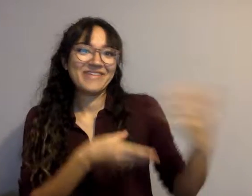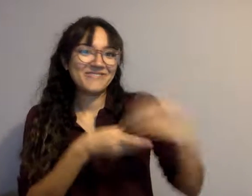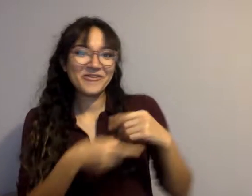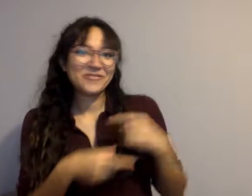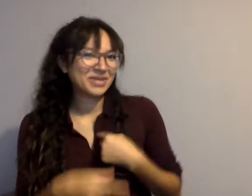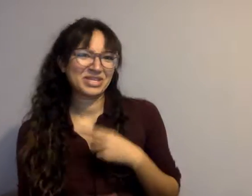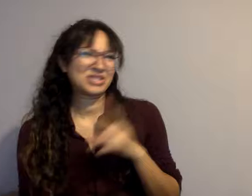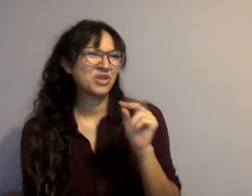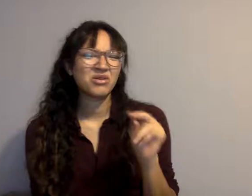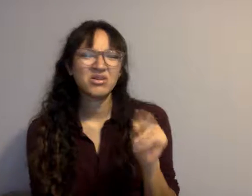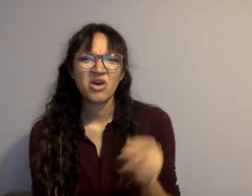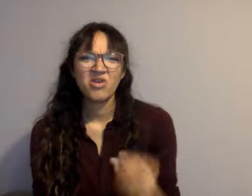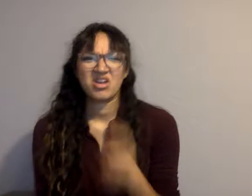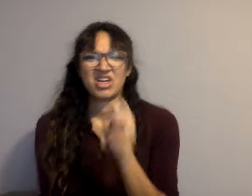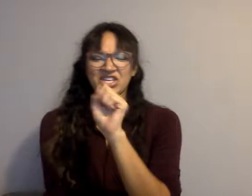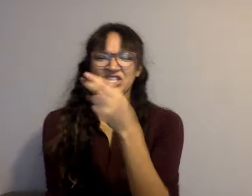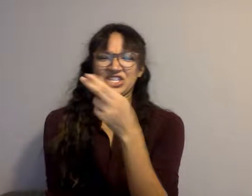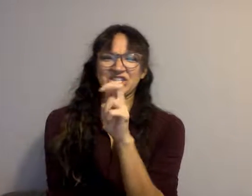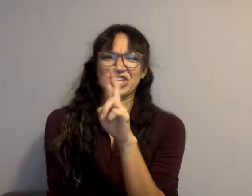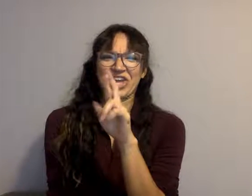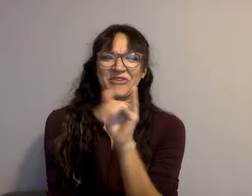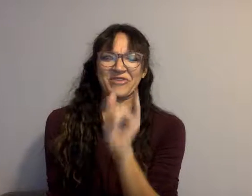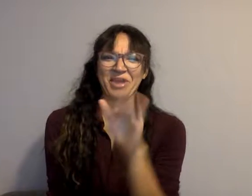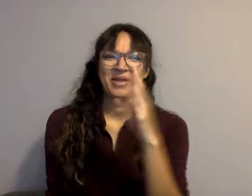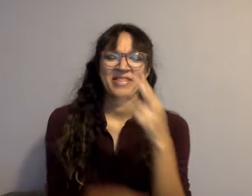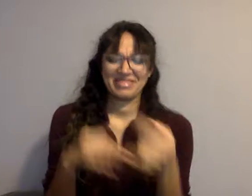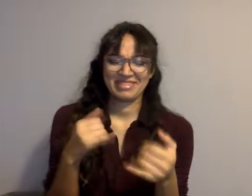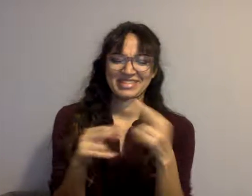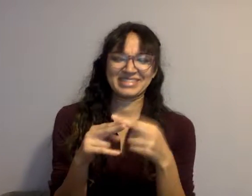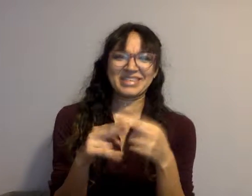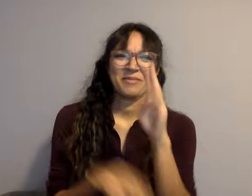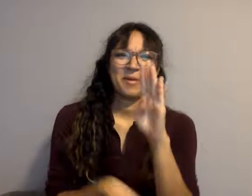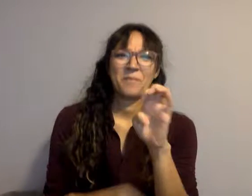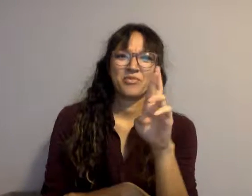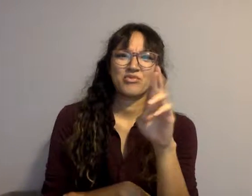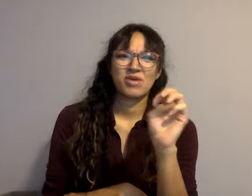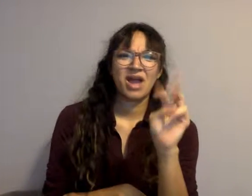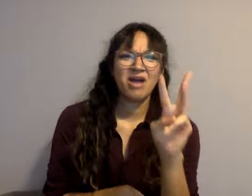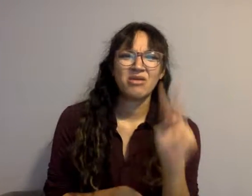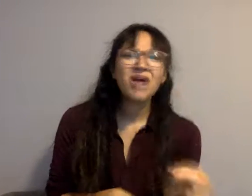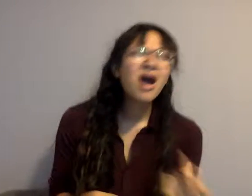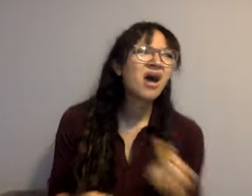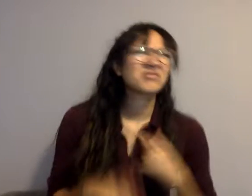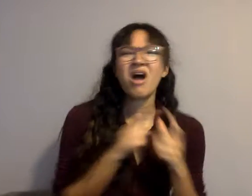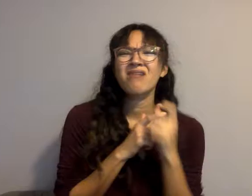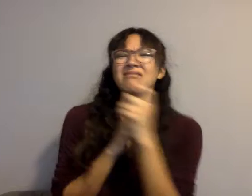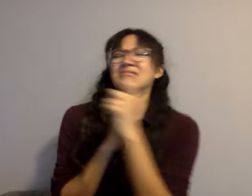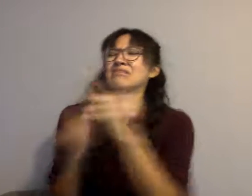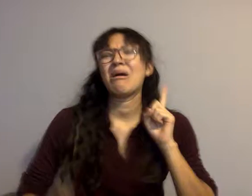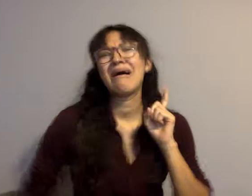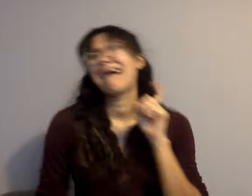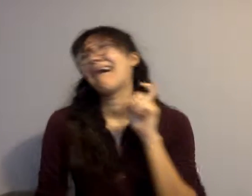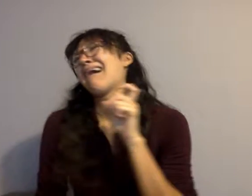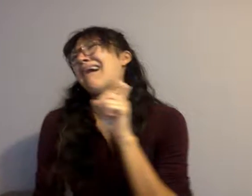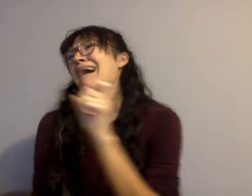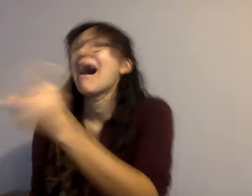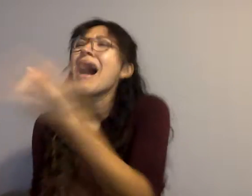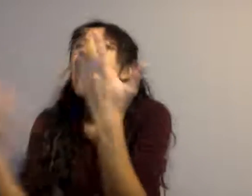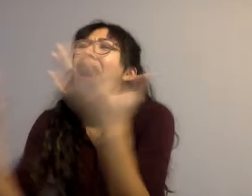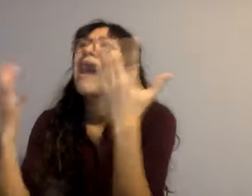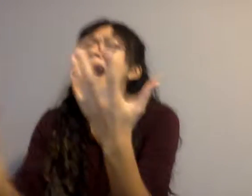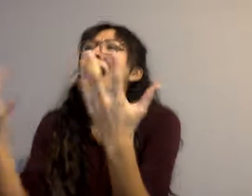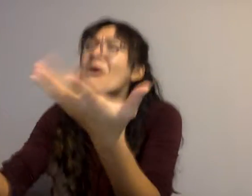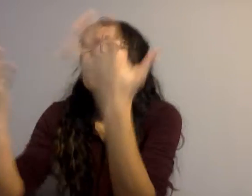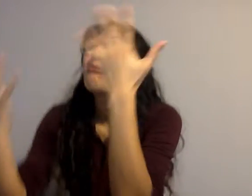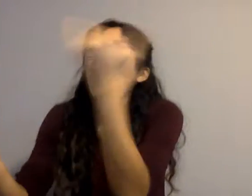Sherry Brown got the part. I went racing to the head of the theater department, crying hysterically like someone shot my cat, to ask